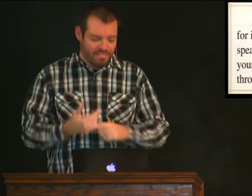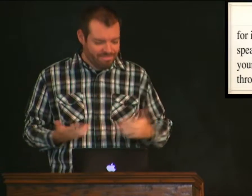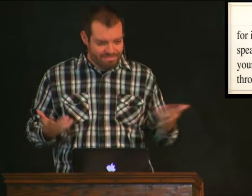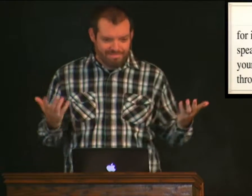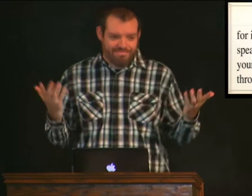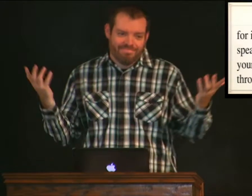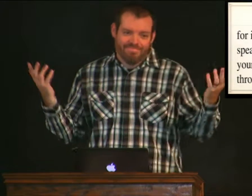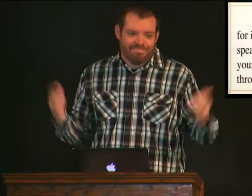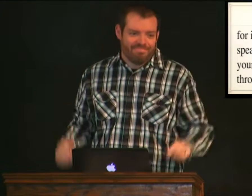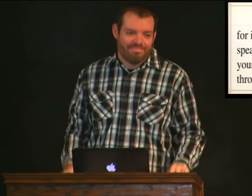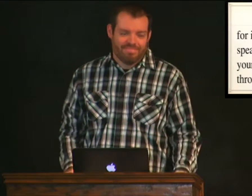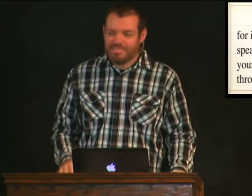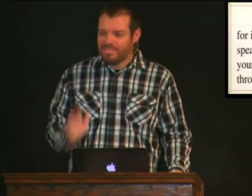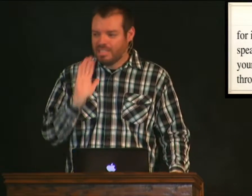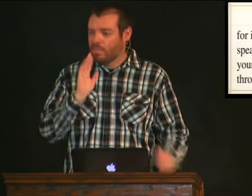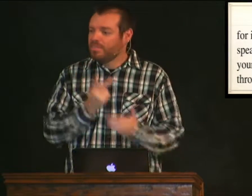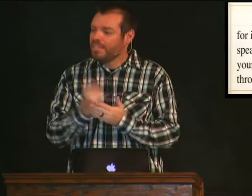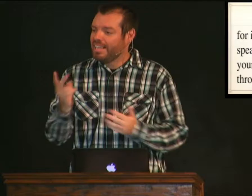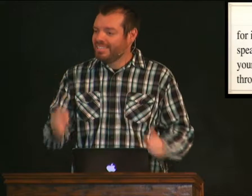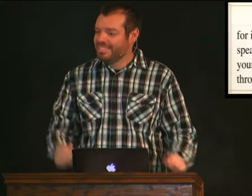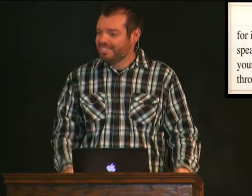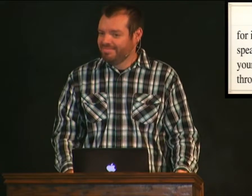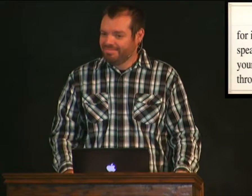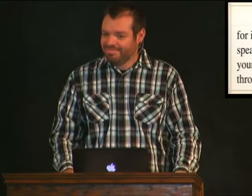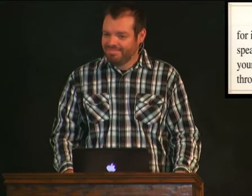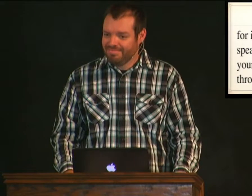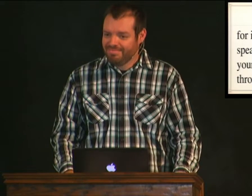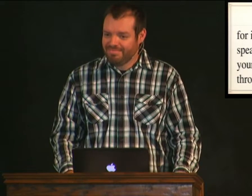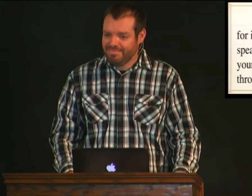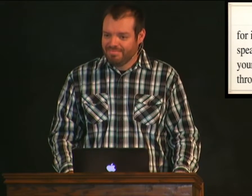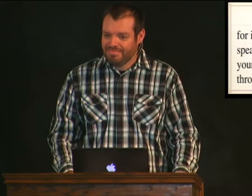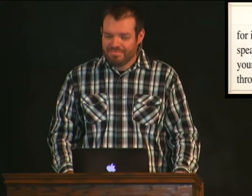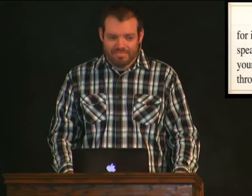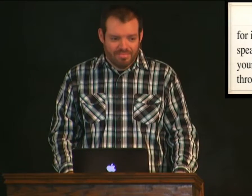on yourself, you will fail.